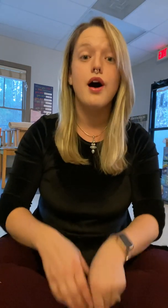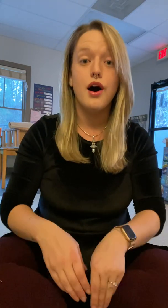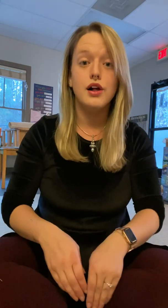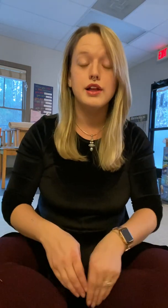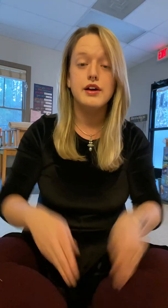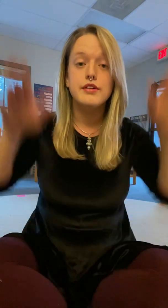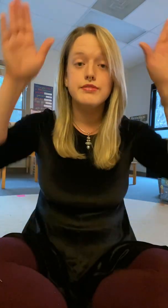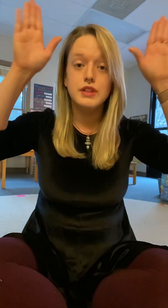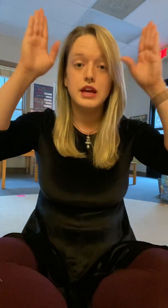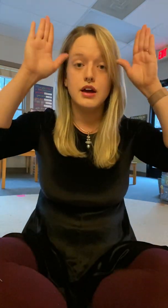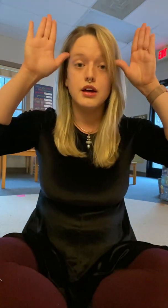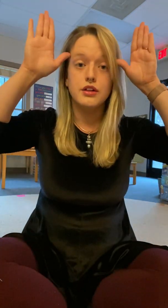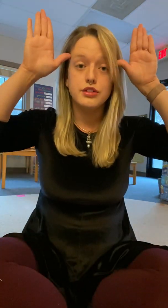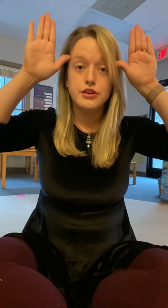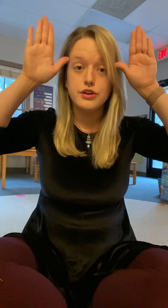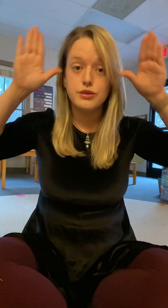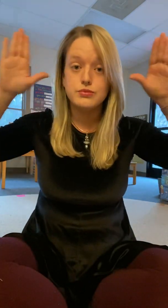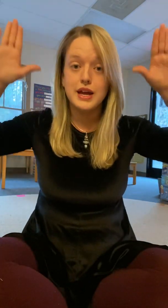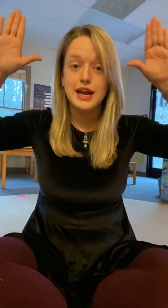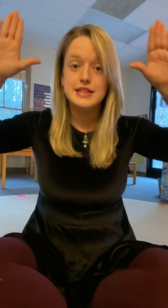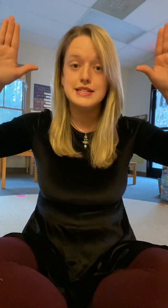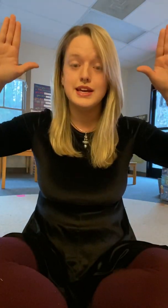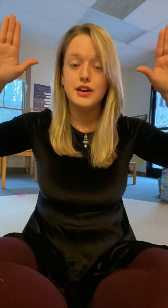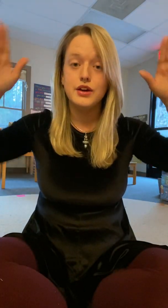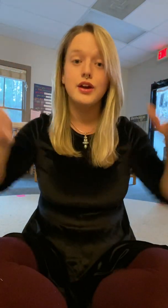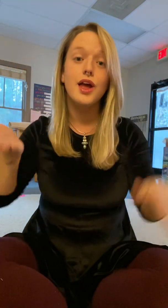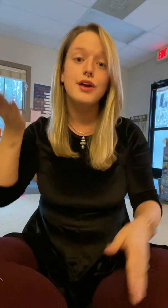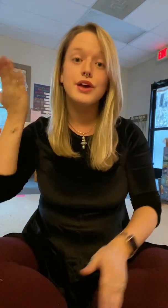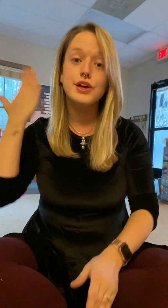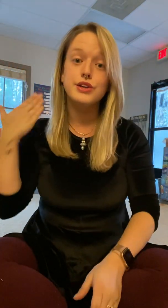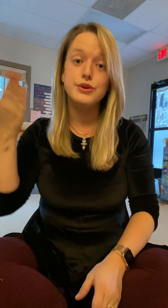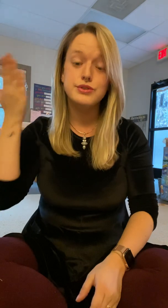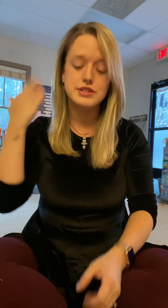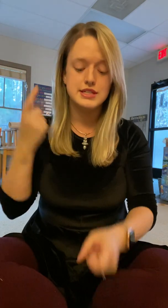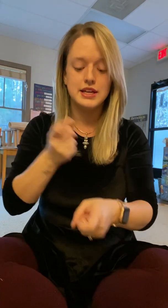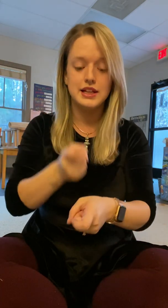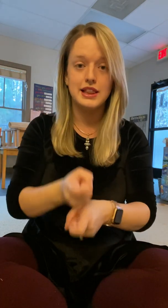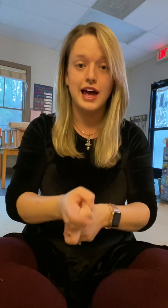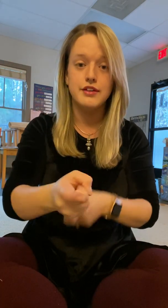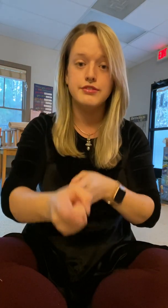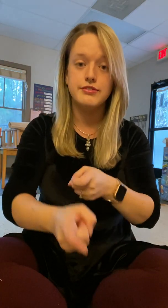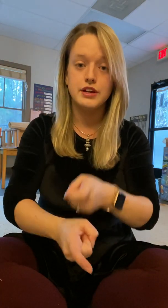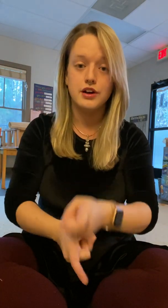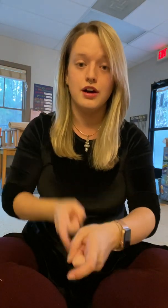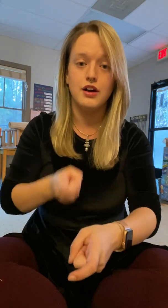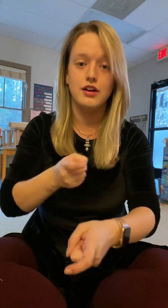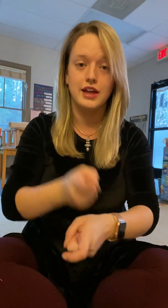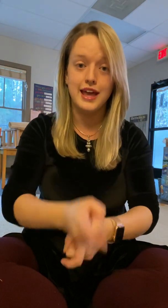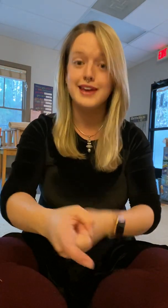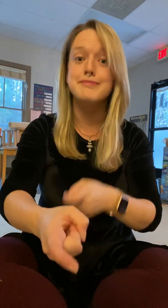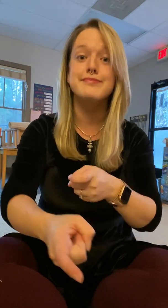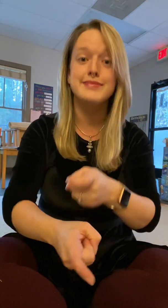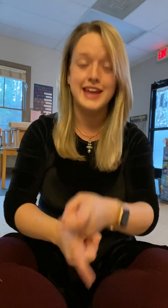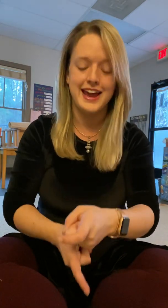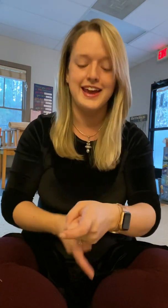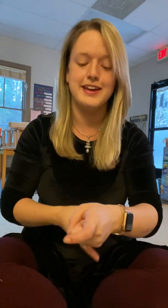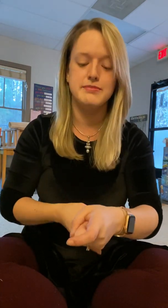all of the other reindeer used to laugh and call him names.